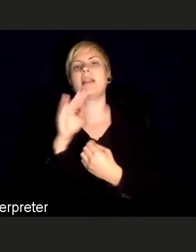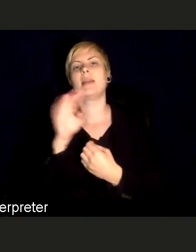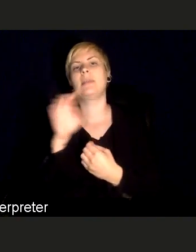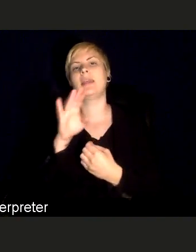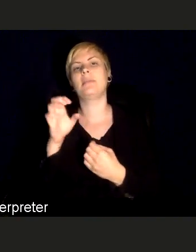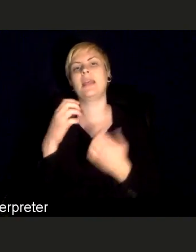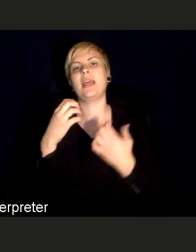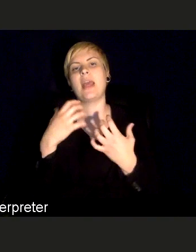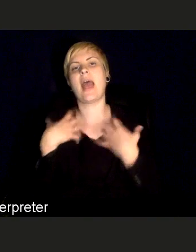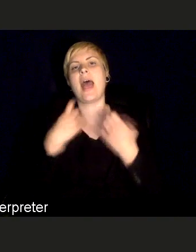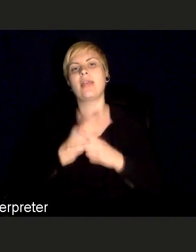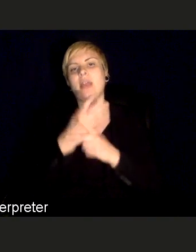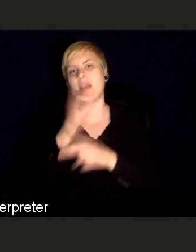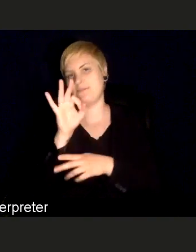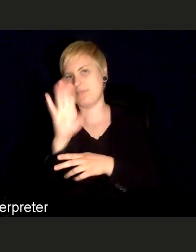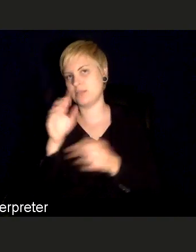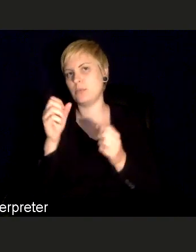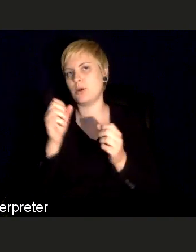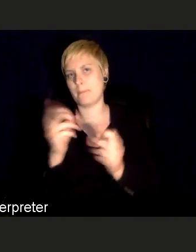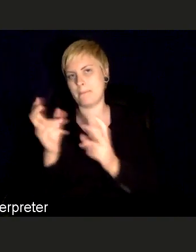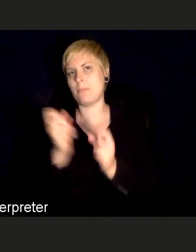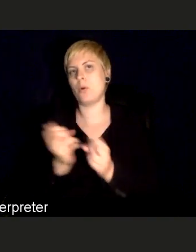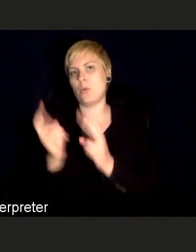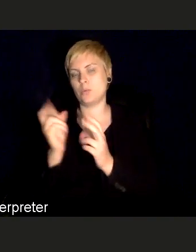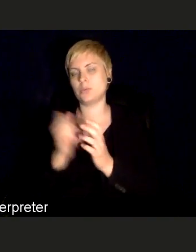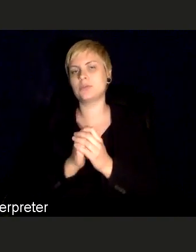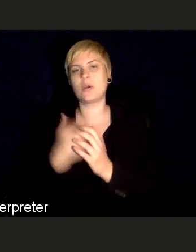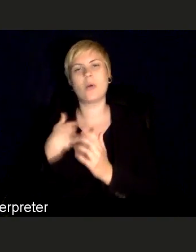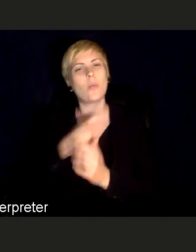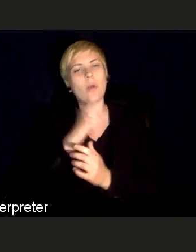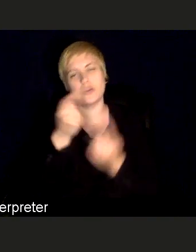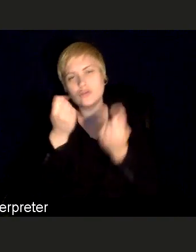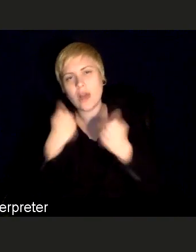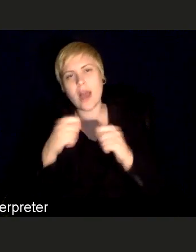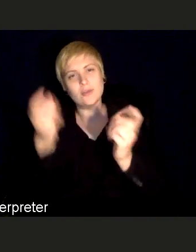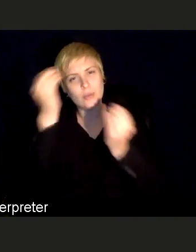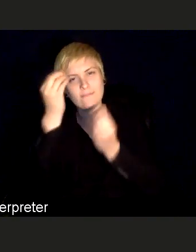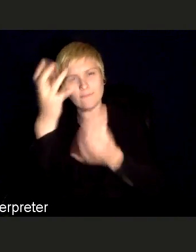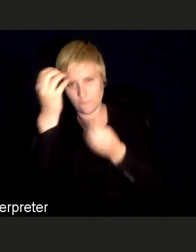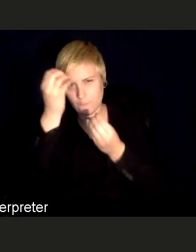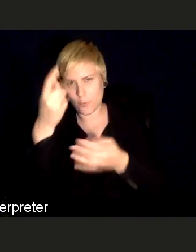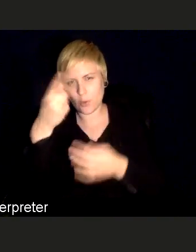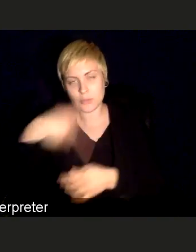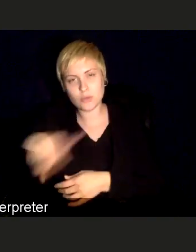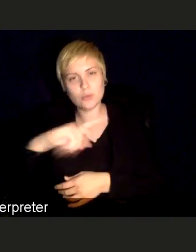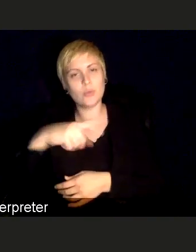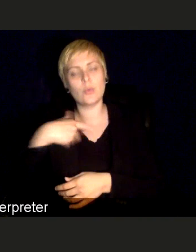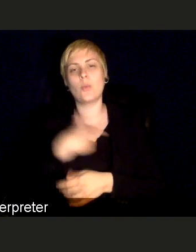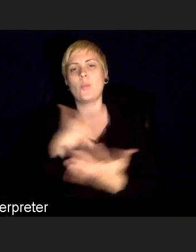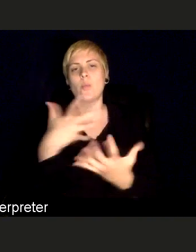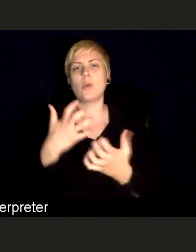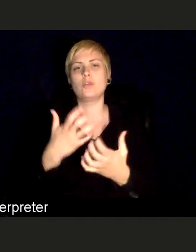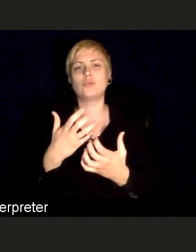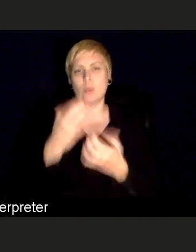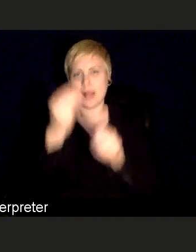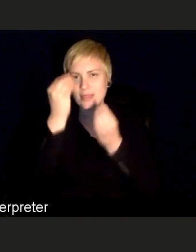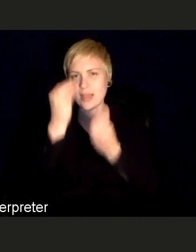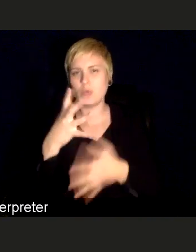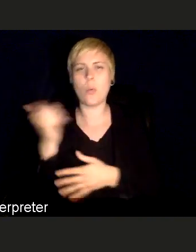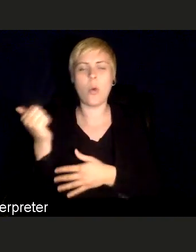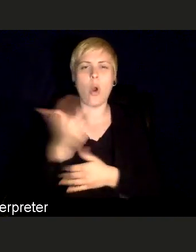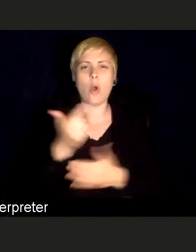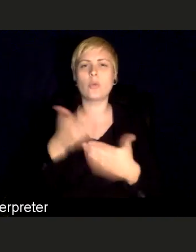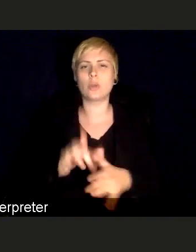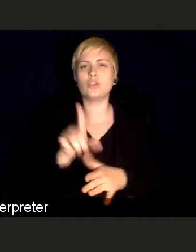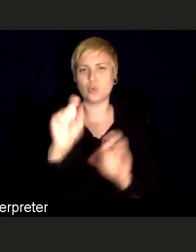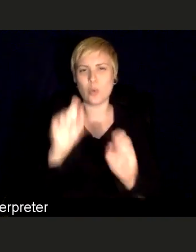Facebook posts. We are trying to keep you informed. We are trying to share with you all the ways that you can